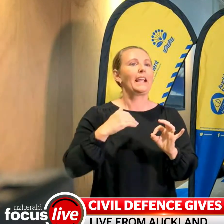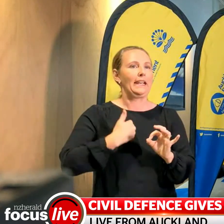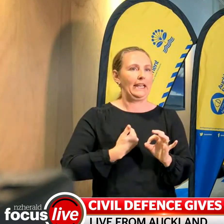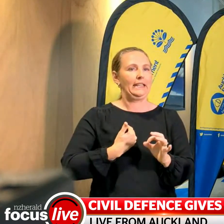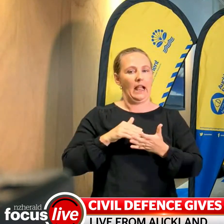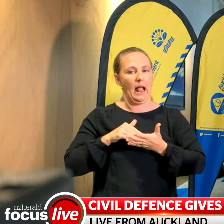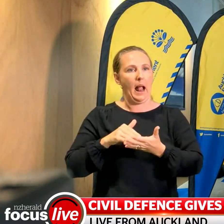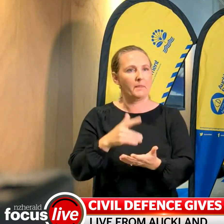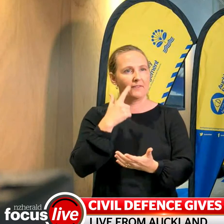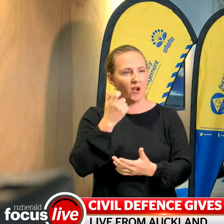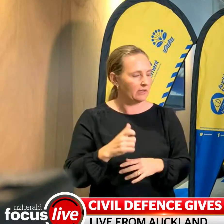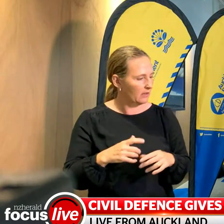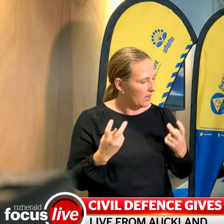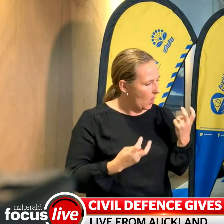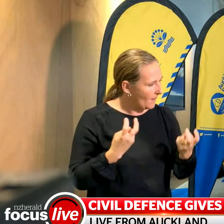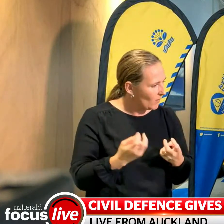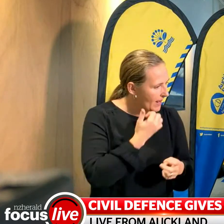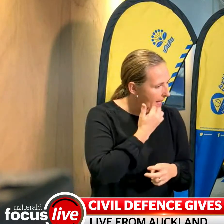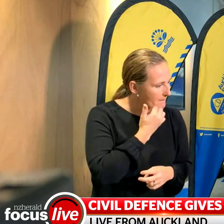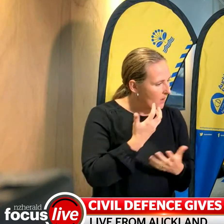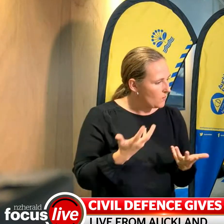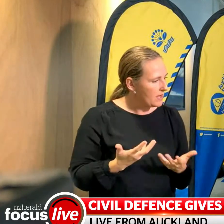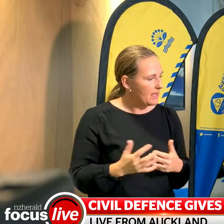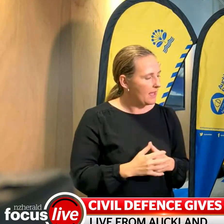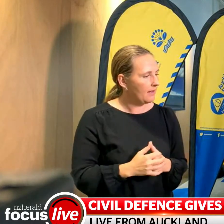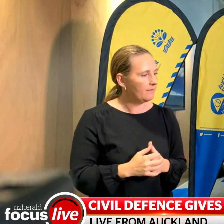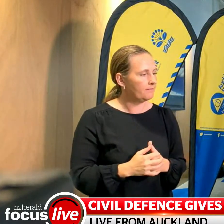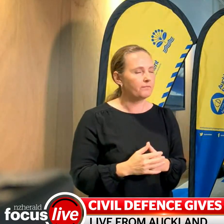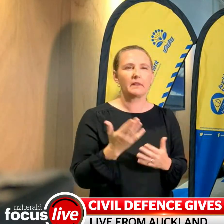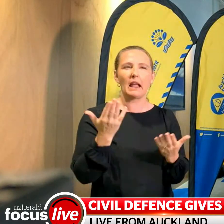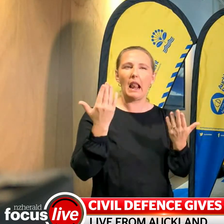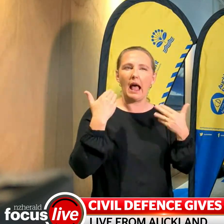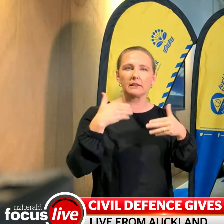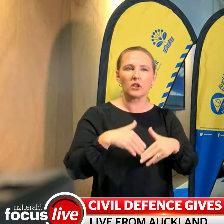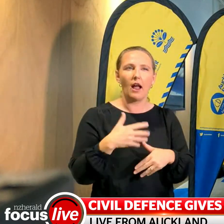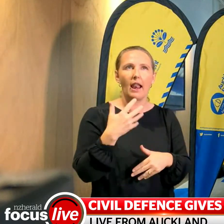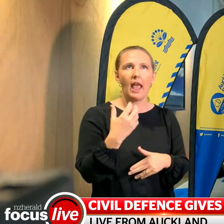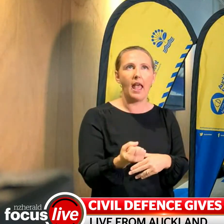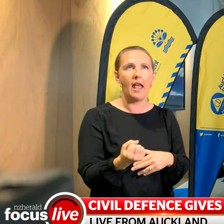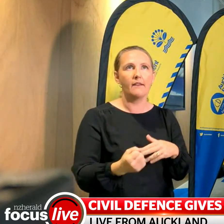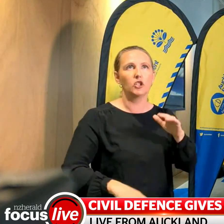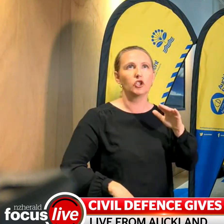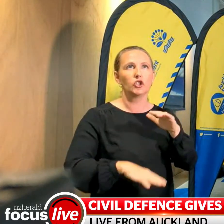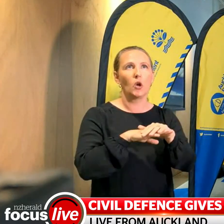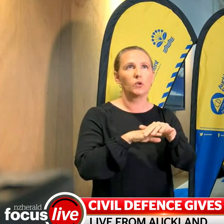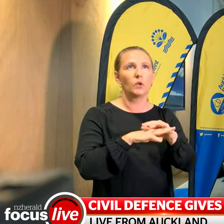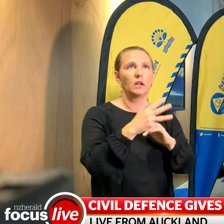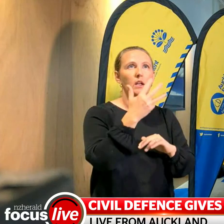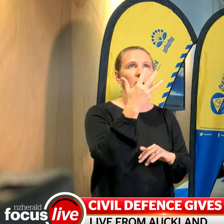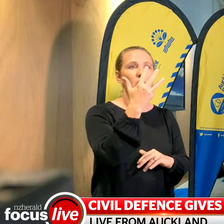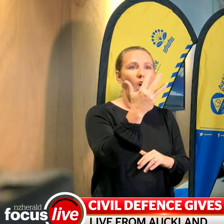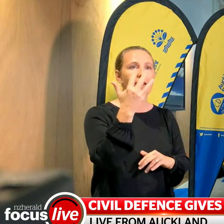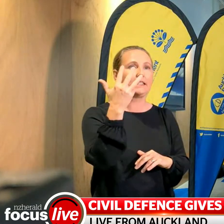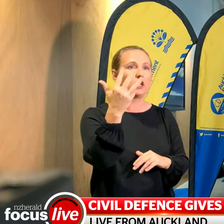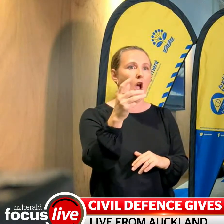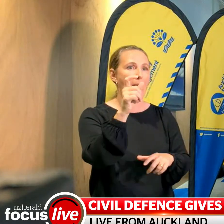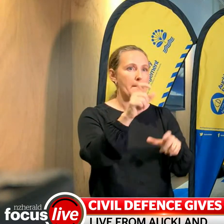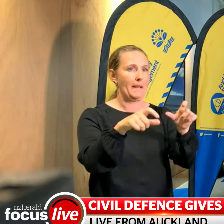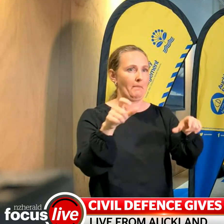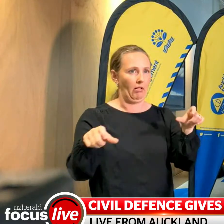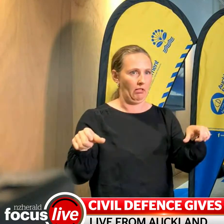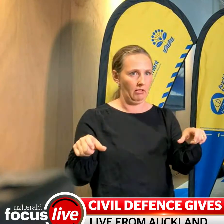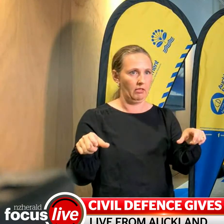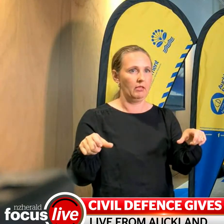that. So I don't have those numbers. I'll see if I can find it. I think as of last night we had in total, I think it was 99 people